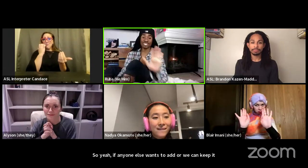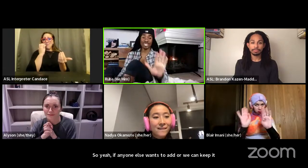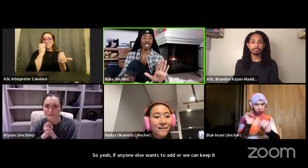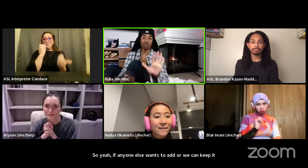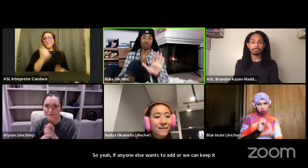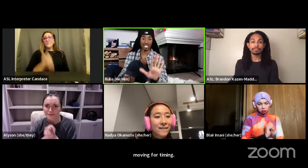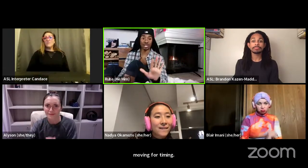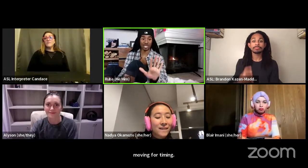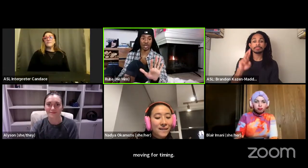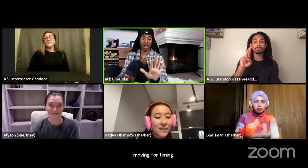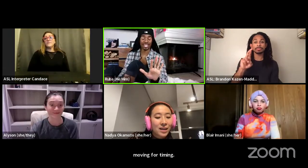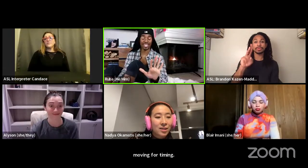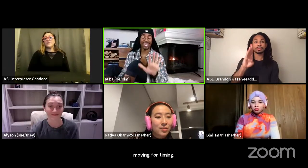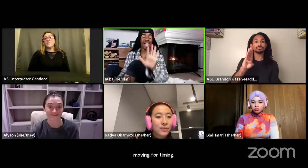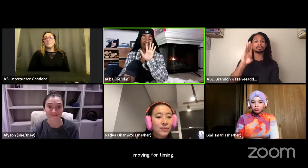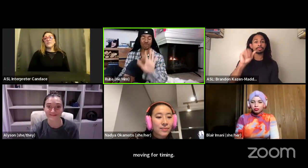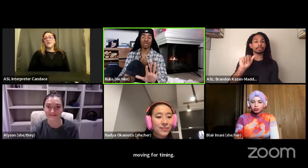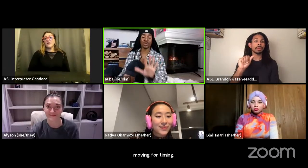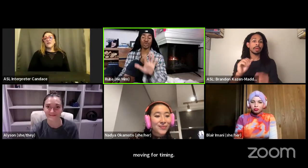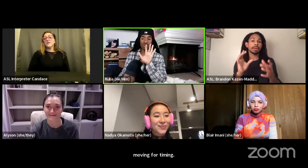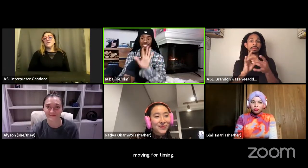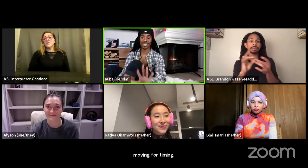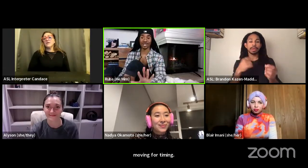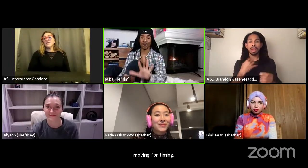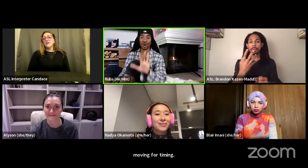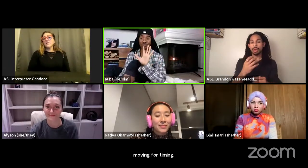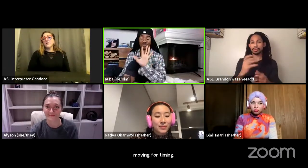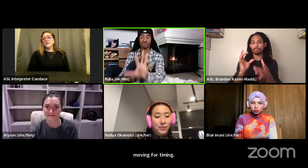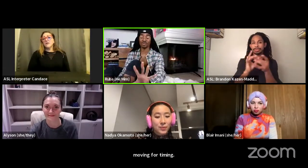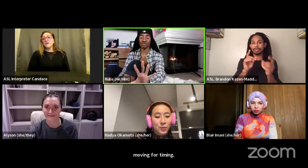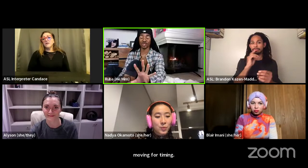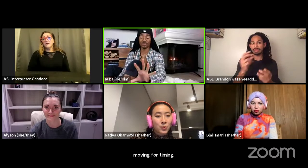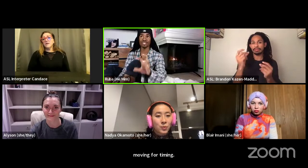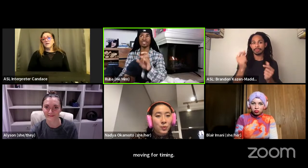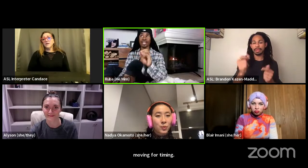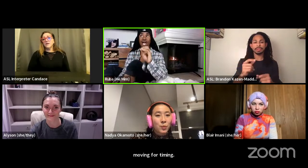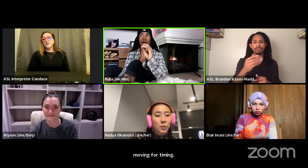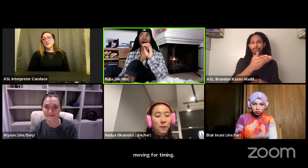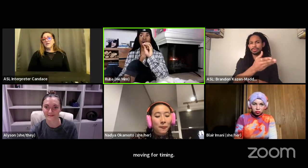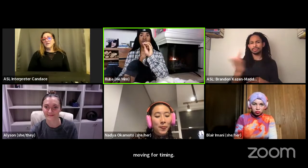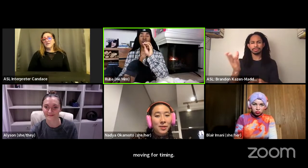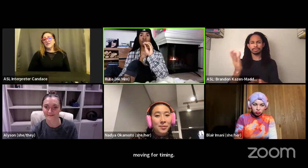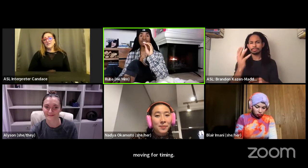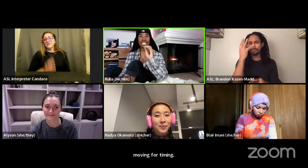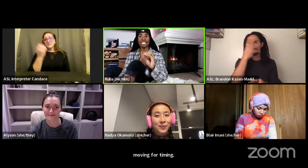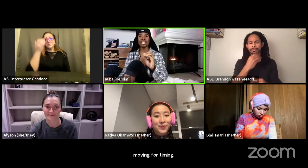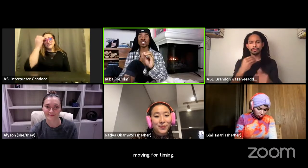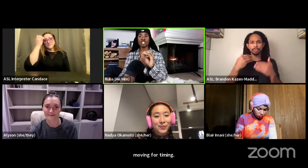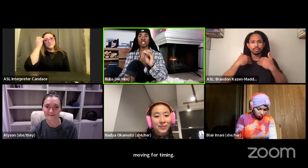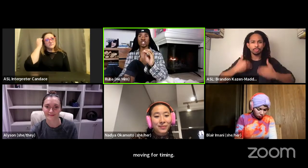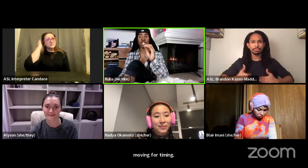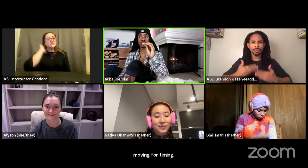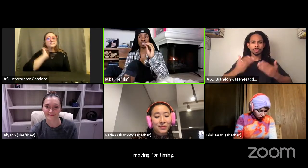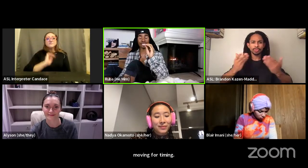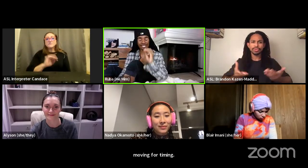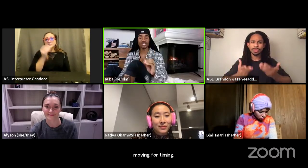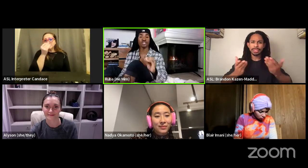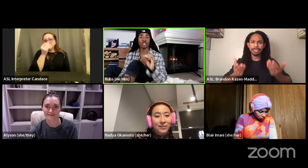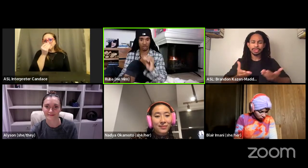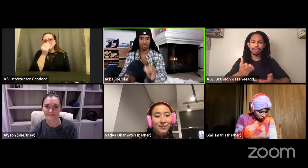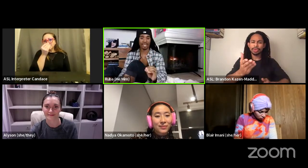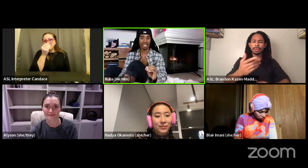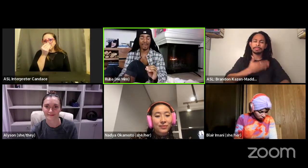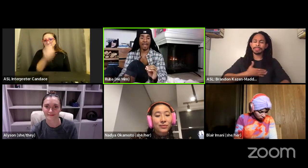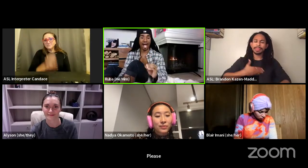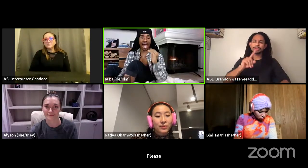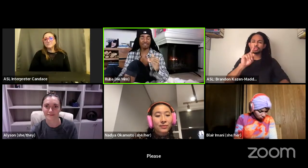I just want to say this really, really quick. Mm-hmm. Everyone who is here, all of you beautiful humans, please just listen